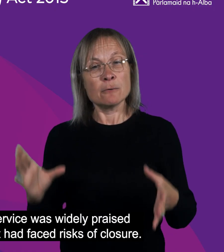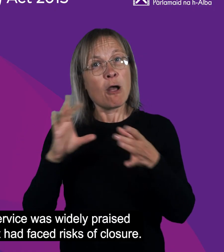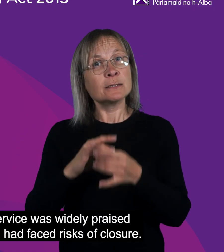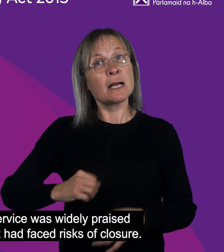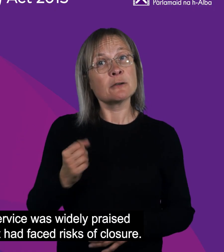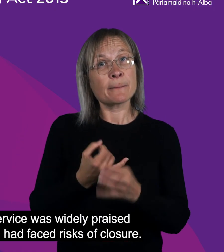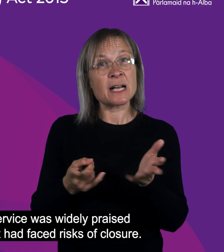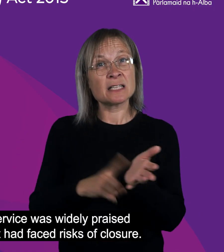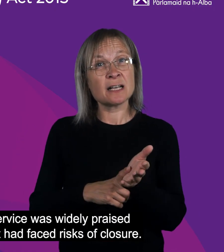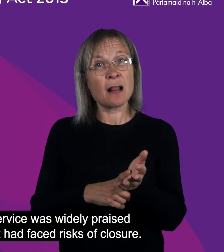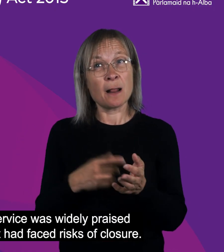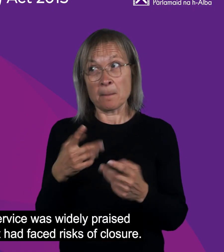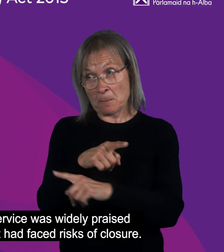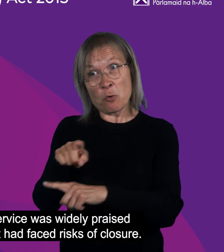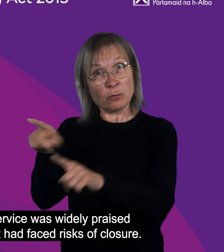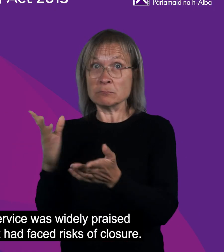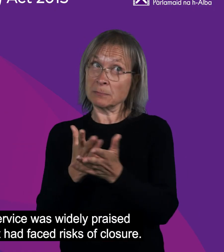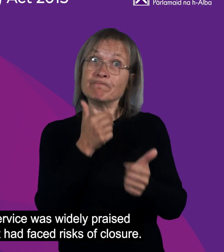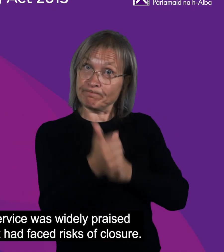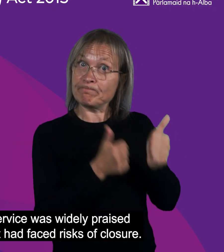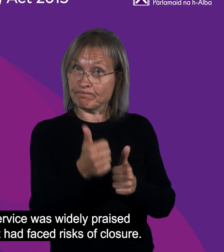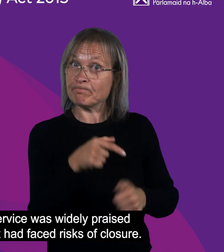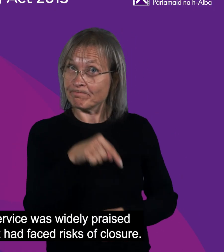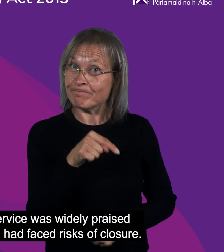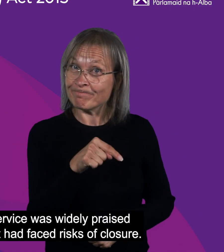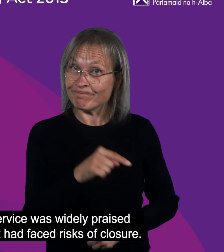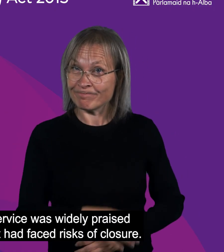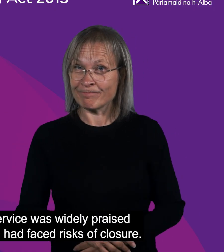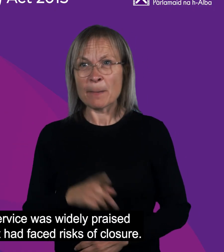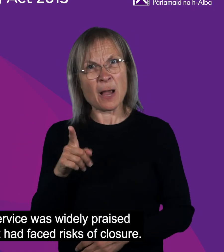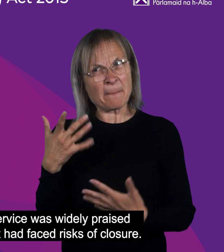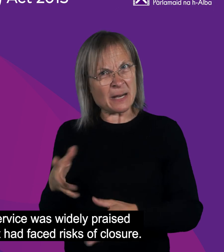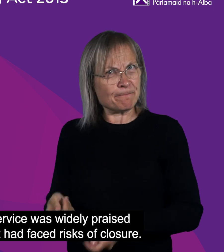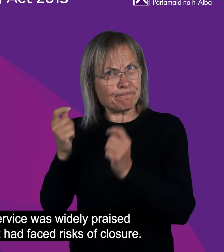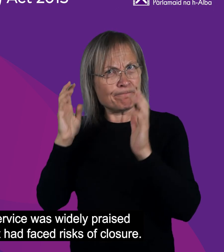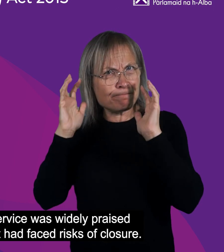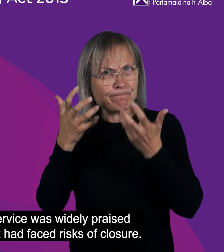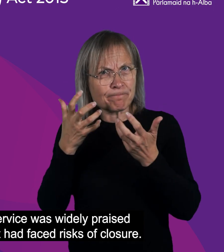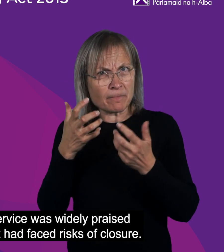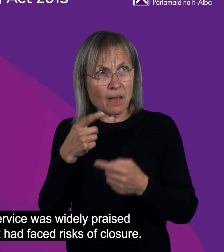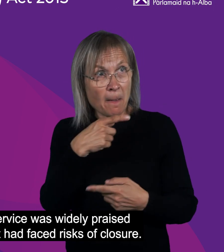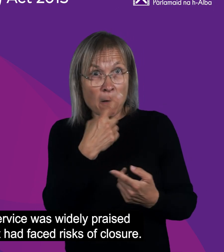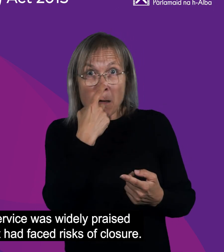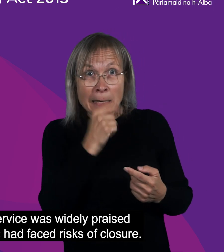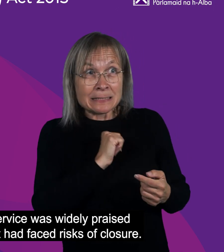The Contact Scotland BSL service was widely praised, but concerns were raised that it had faced risks of closure.